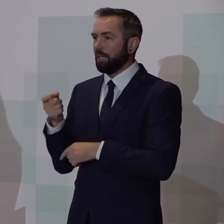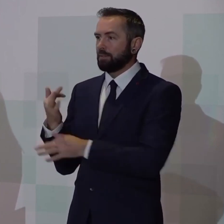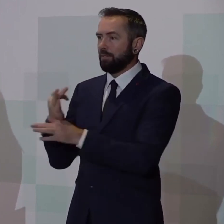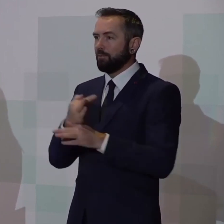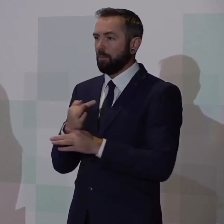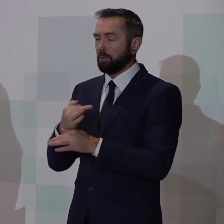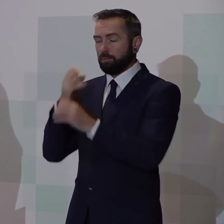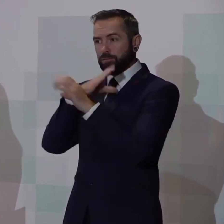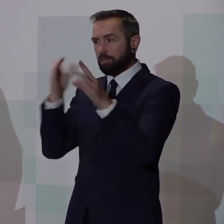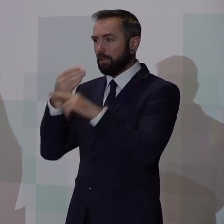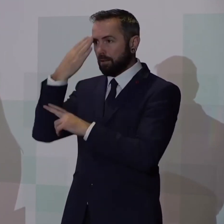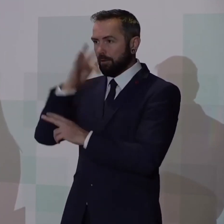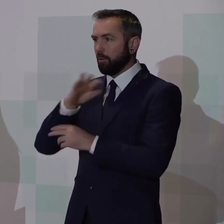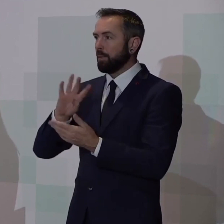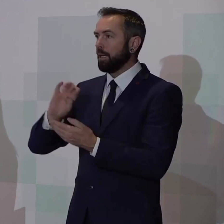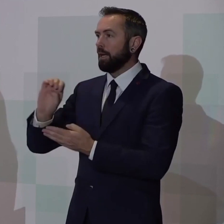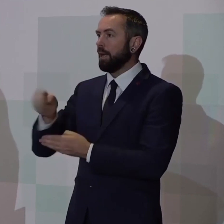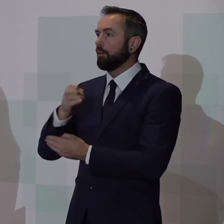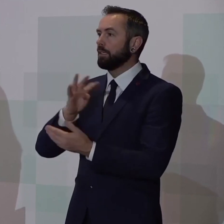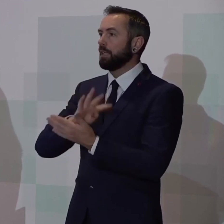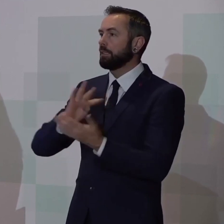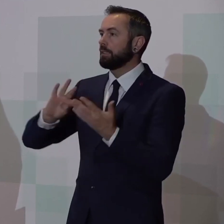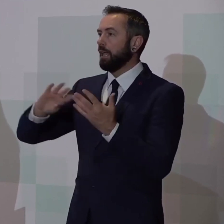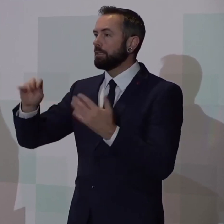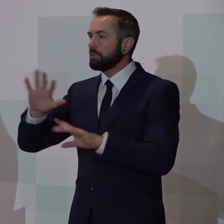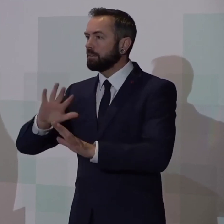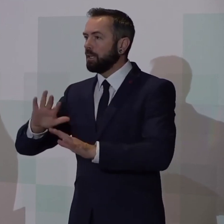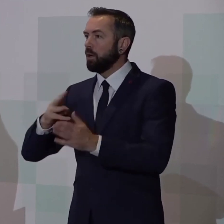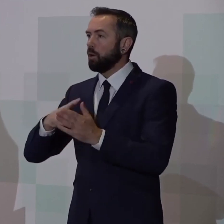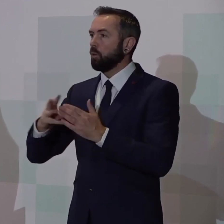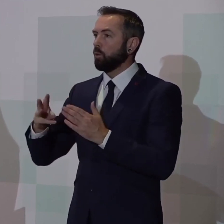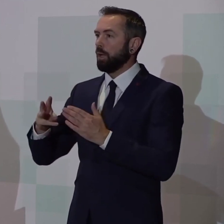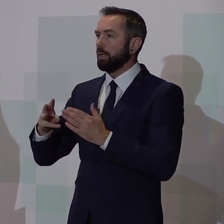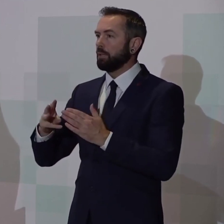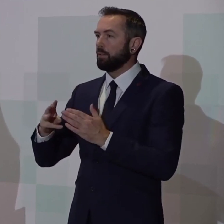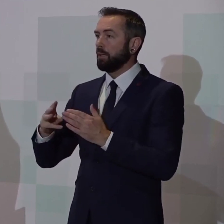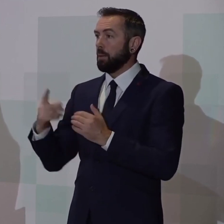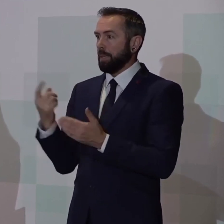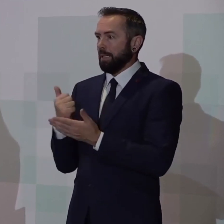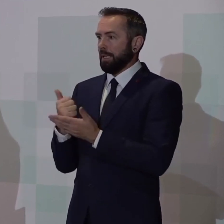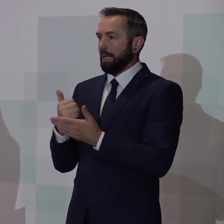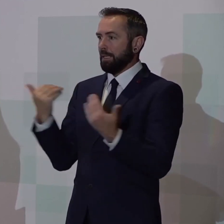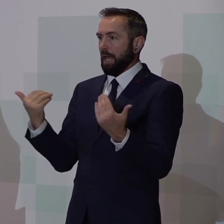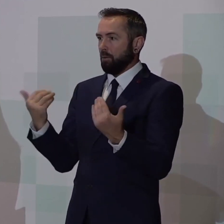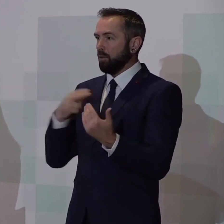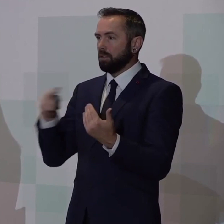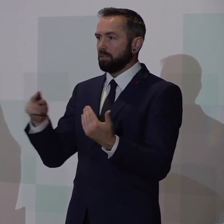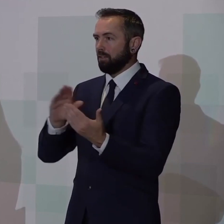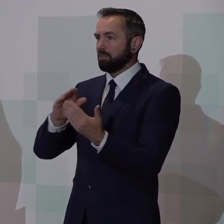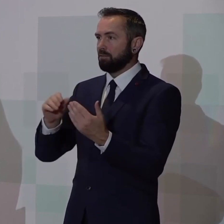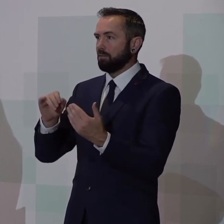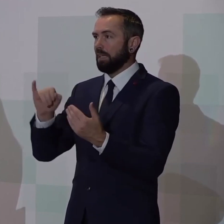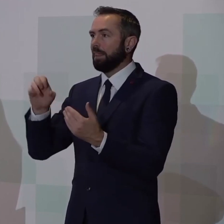is evident in Ireland since the early 90s, when homosexuality was decriminalised first, and then, of course,